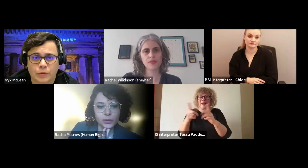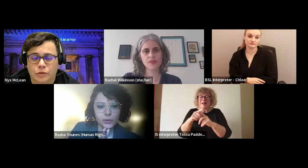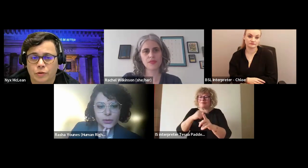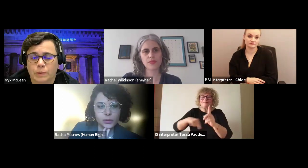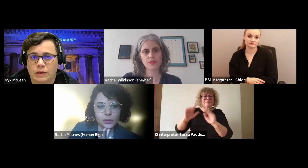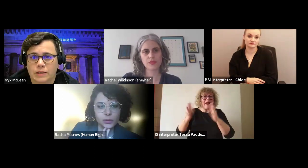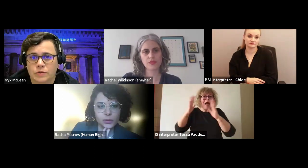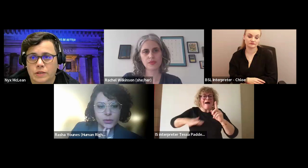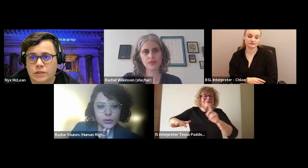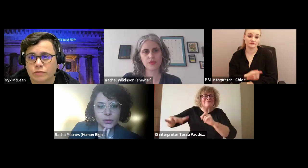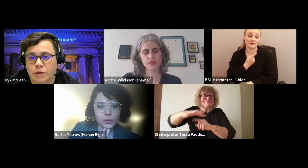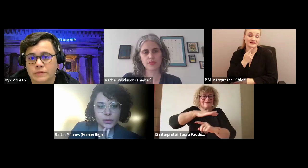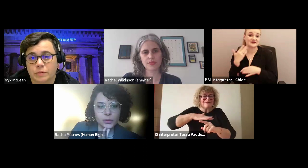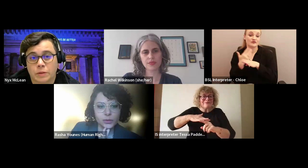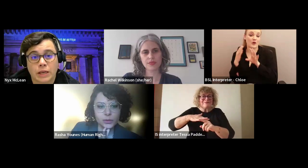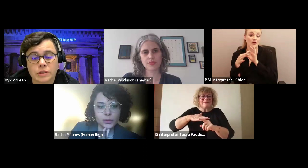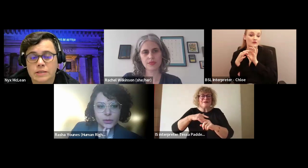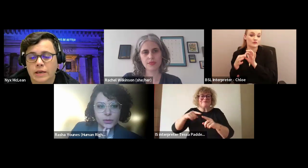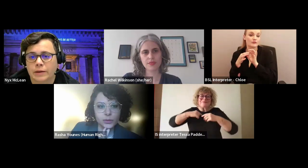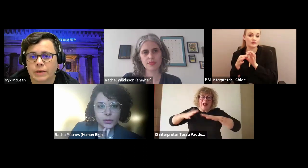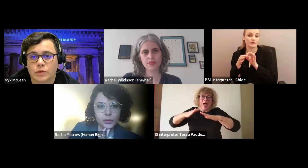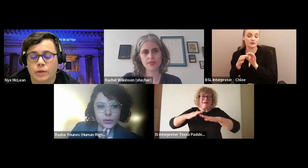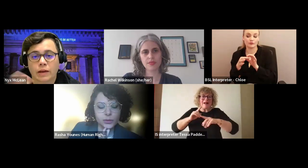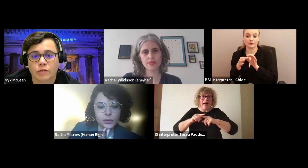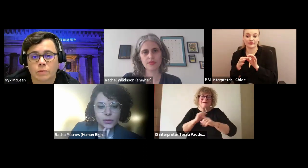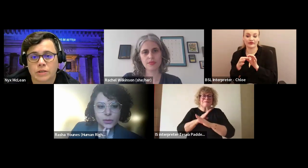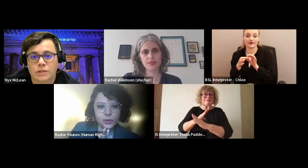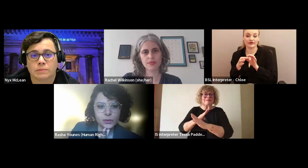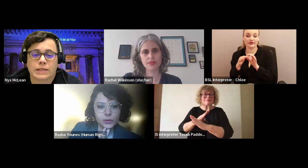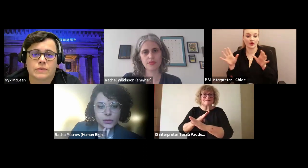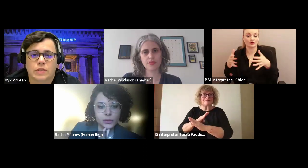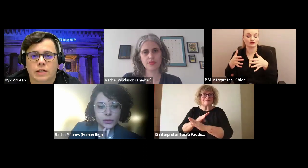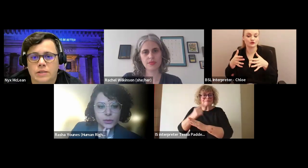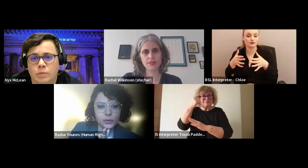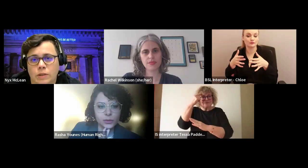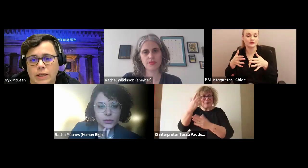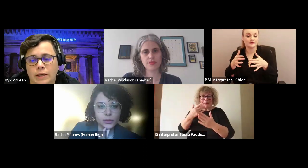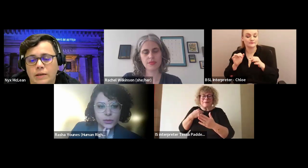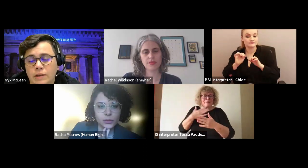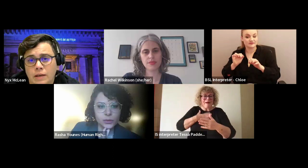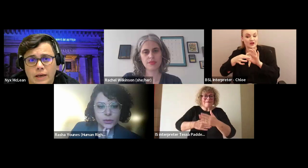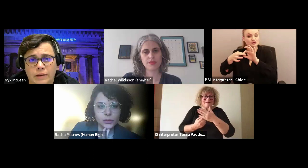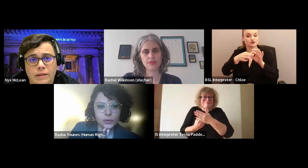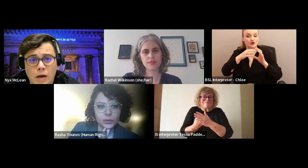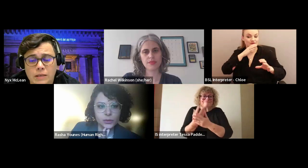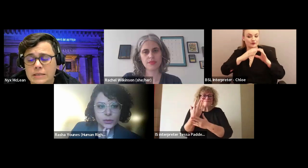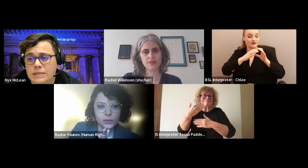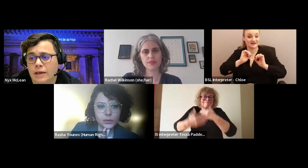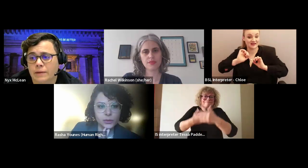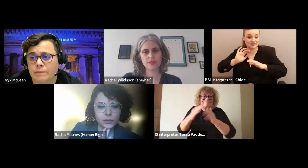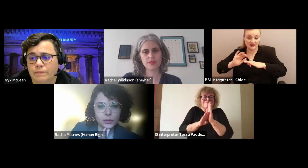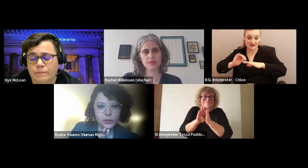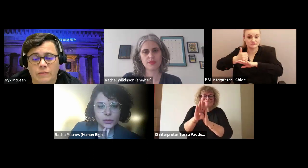I work with a group, the Association for Progressive Communications, and so they have got measures in place to support their